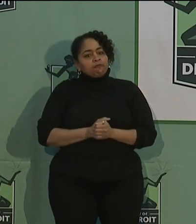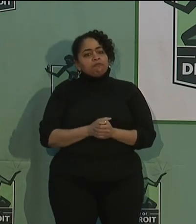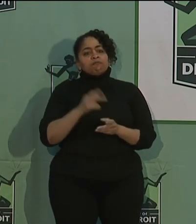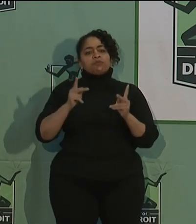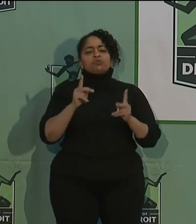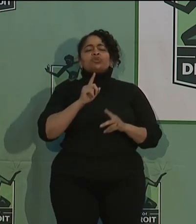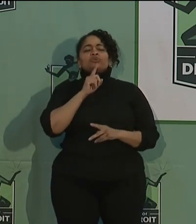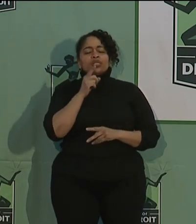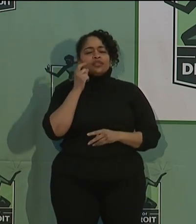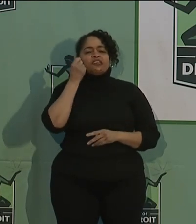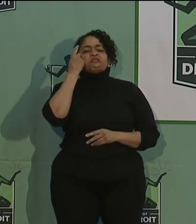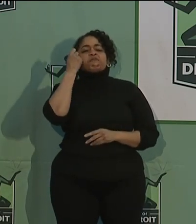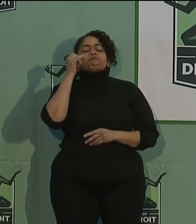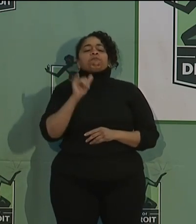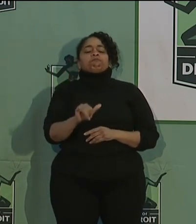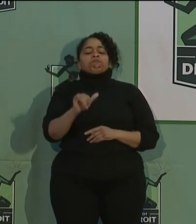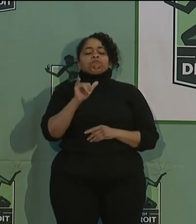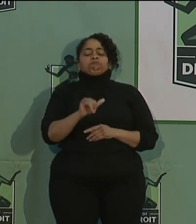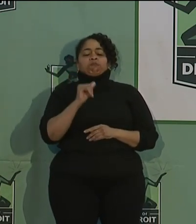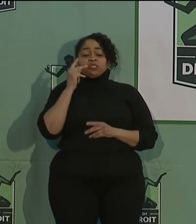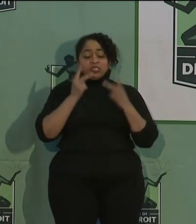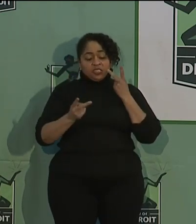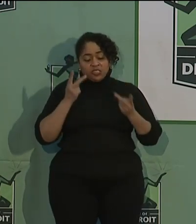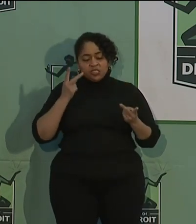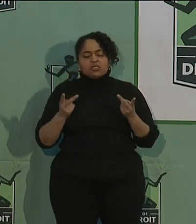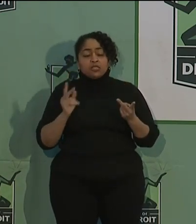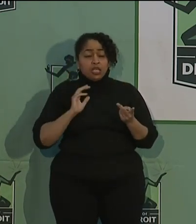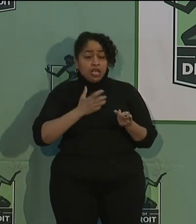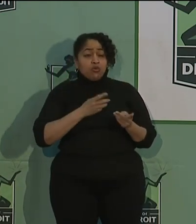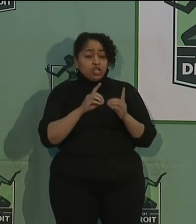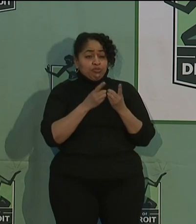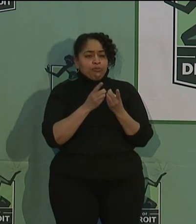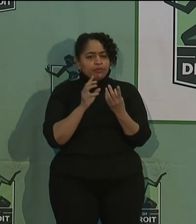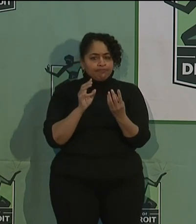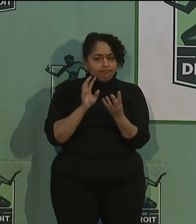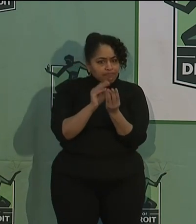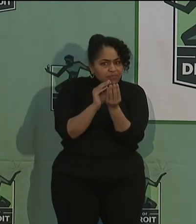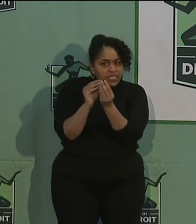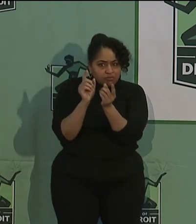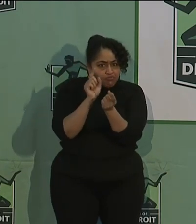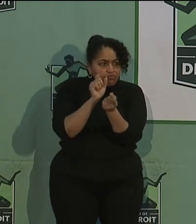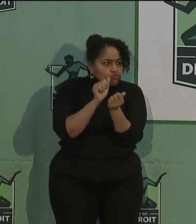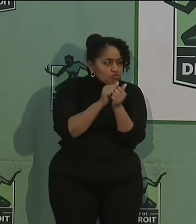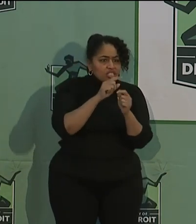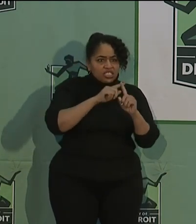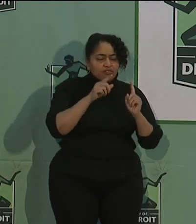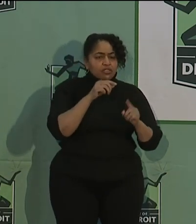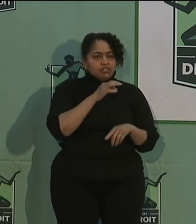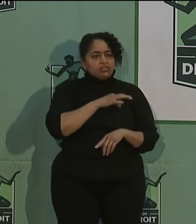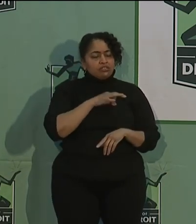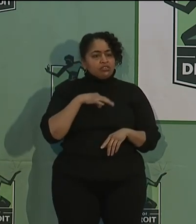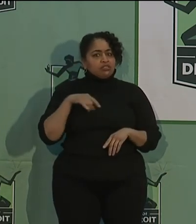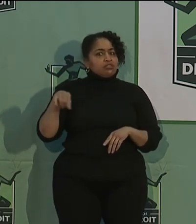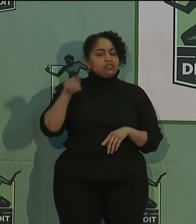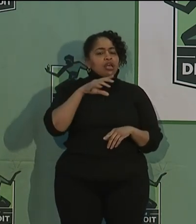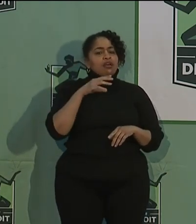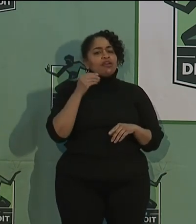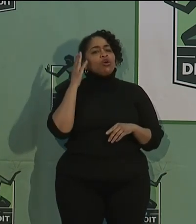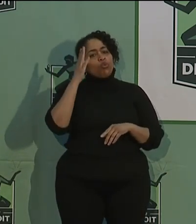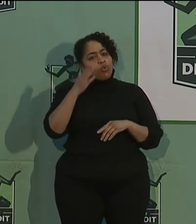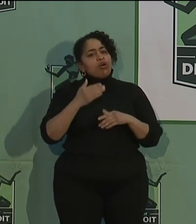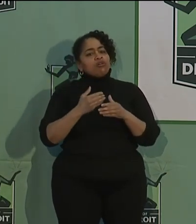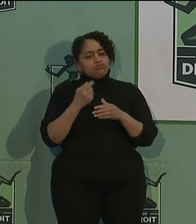really understanding now as they look at this, and our department has been meeting with employees and will be for the next couple days. And the thing